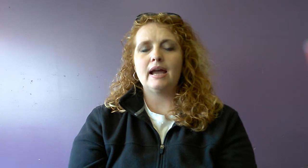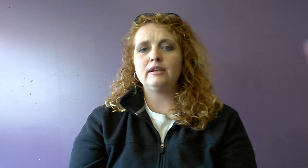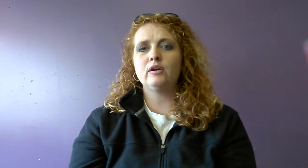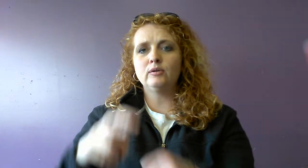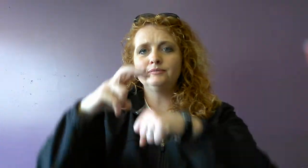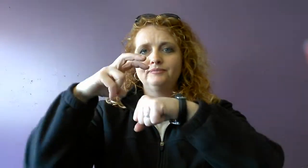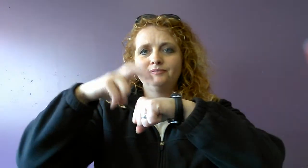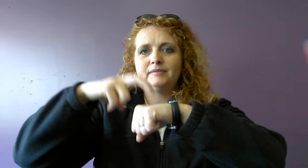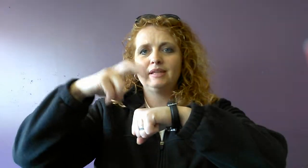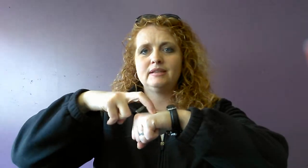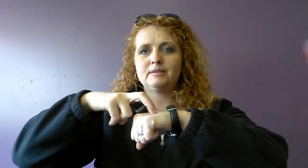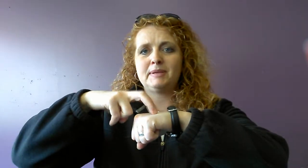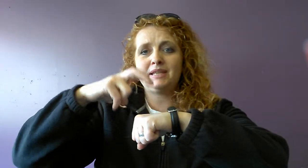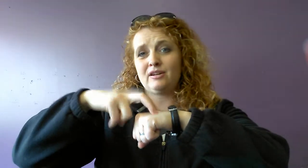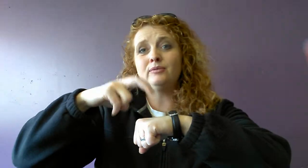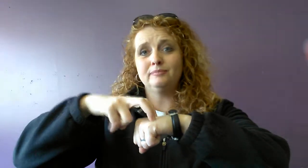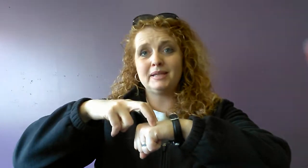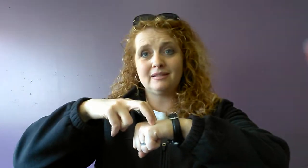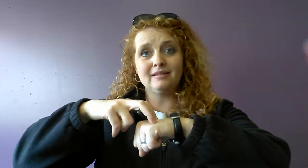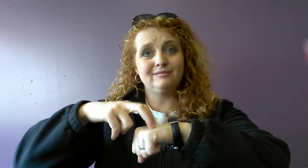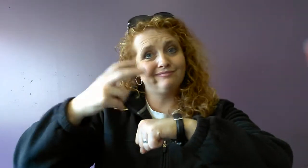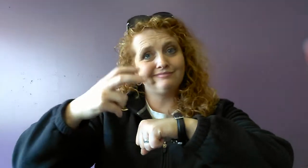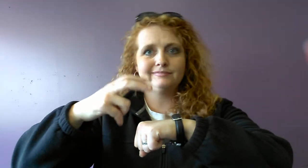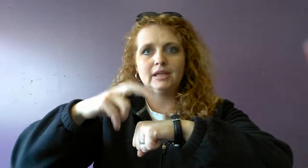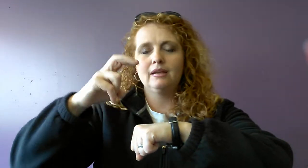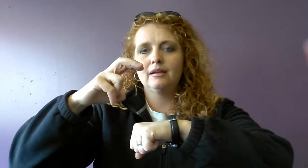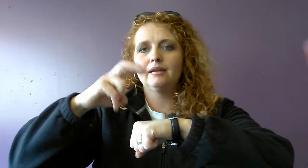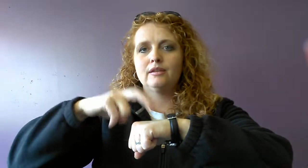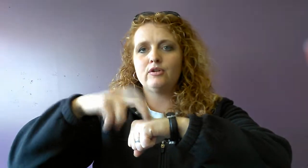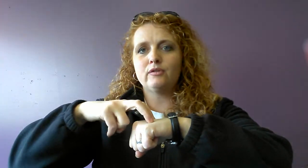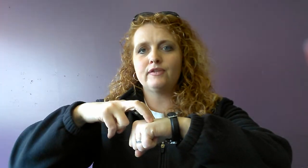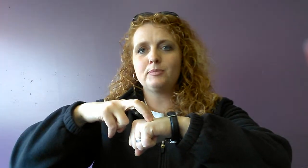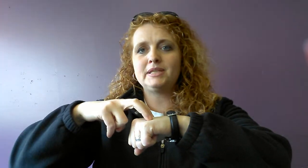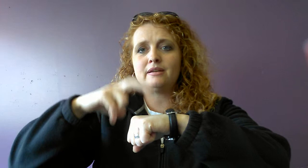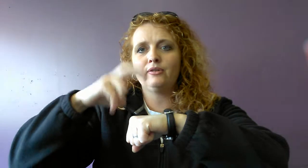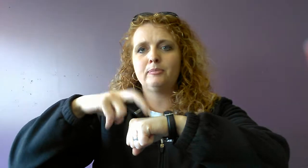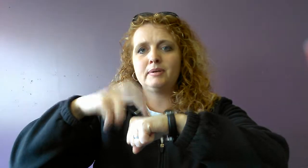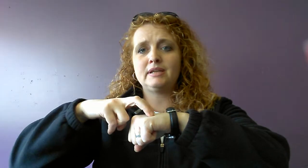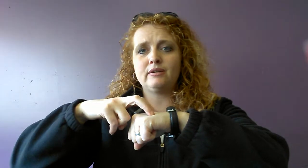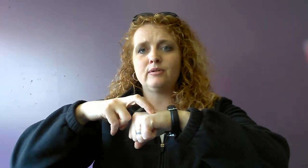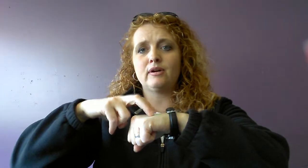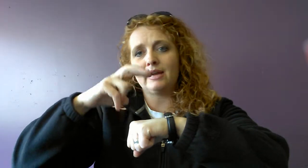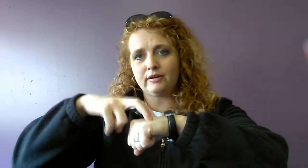Idaho is potato, basically. They're known for their potatoes. Potato or Idaho.